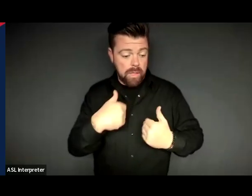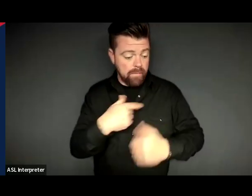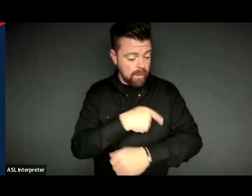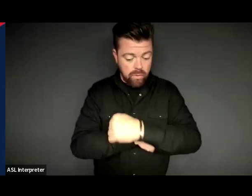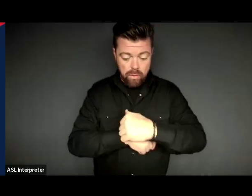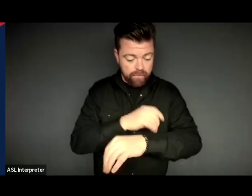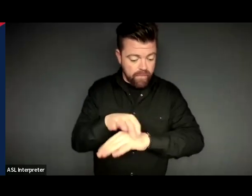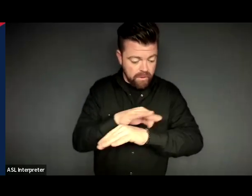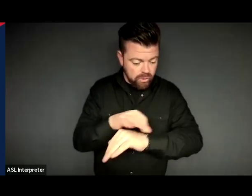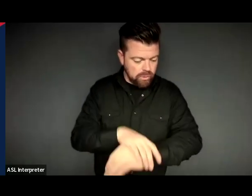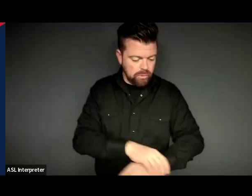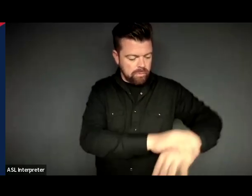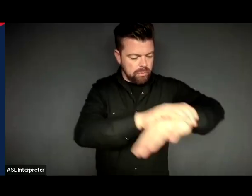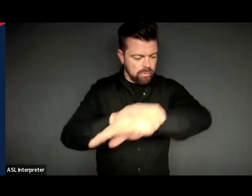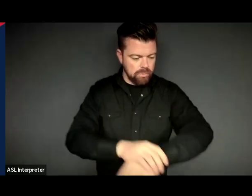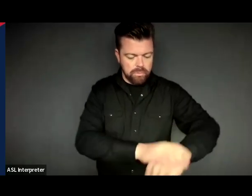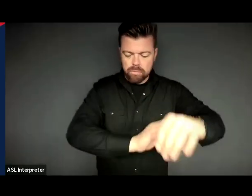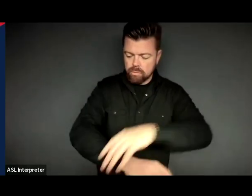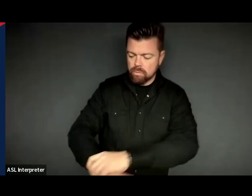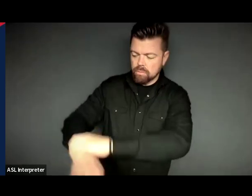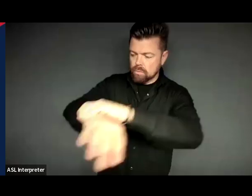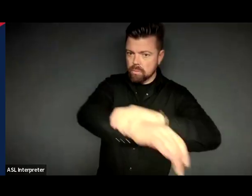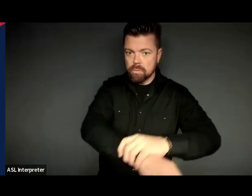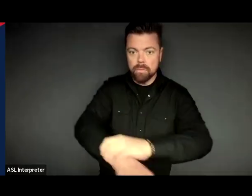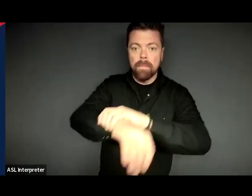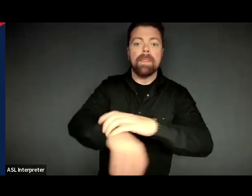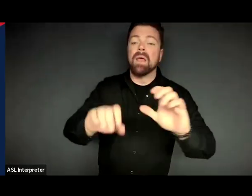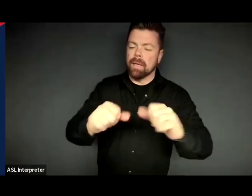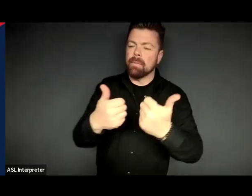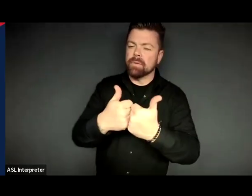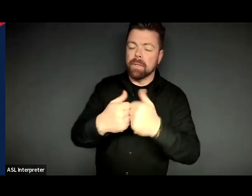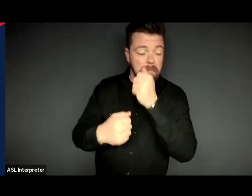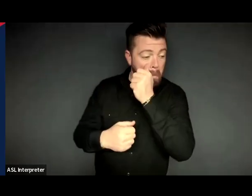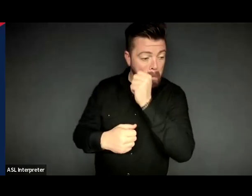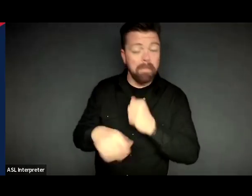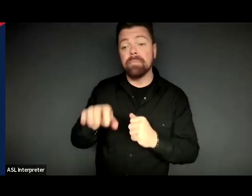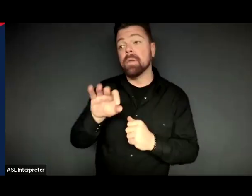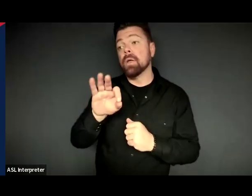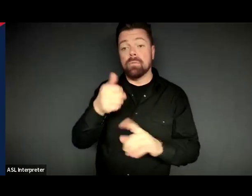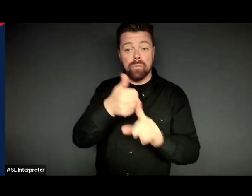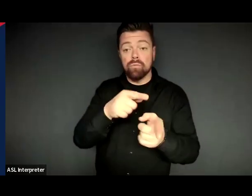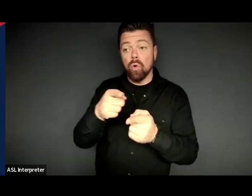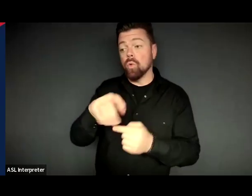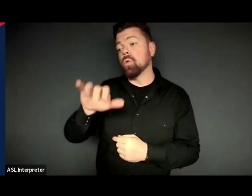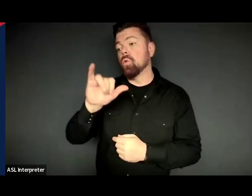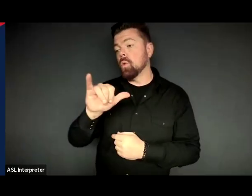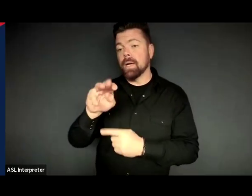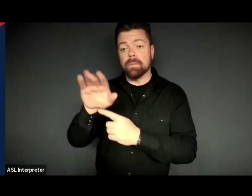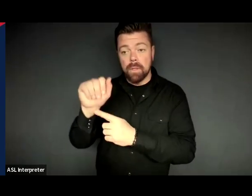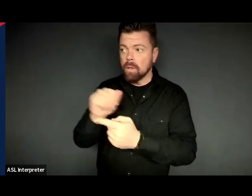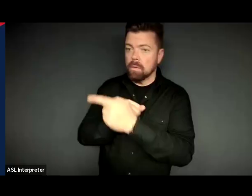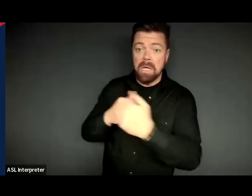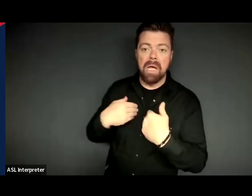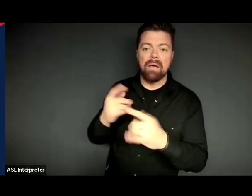challenging thing to do. If you go to the Y, you might have access to different exercise